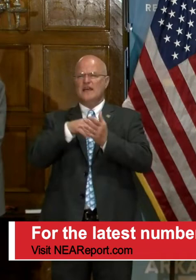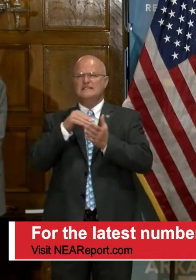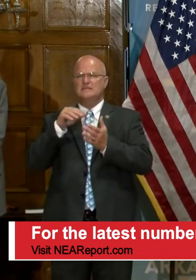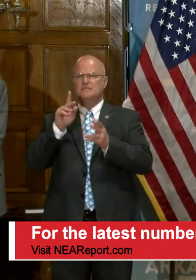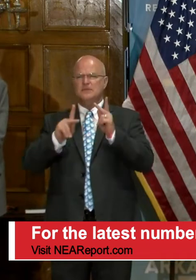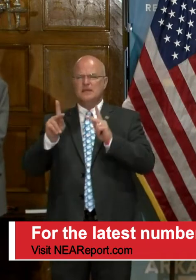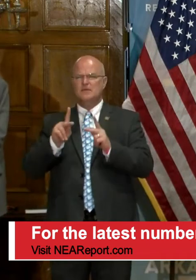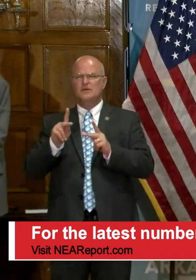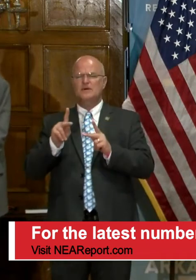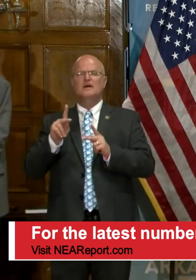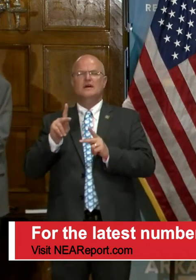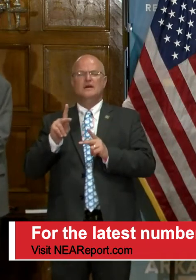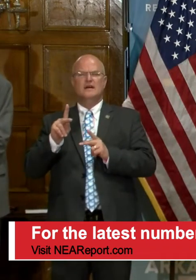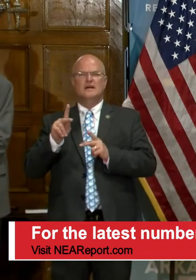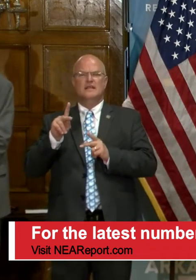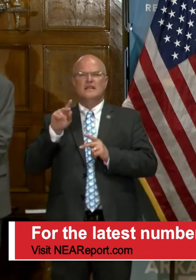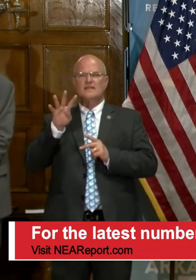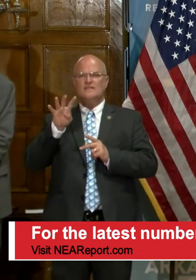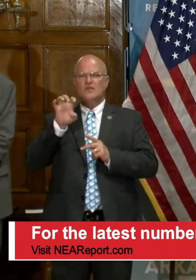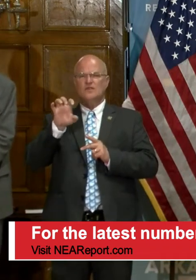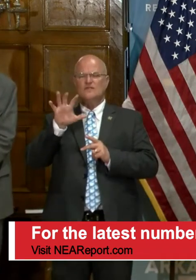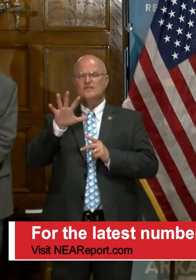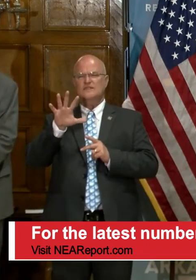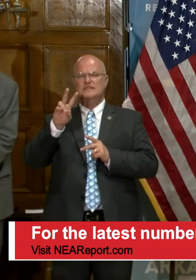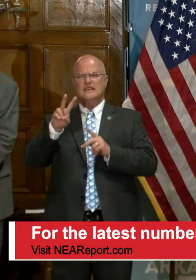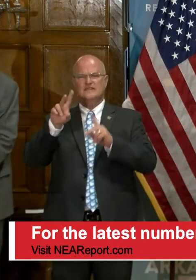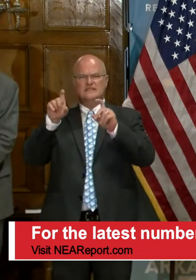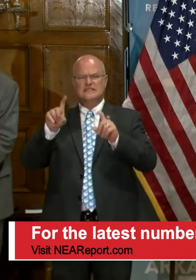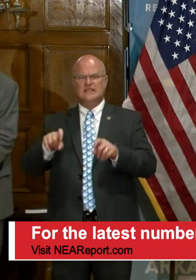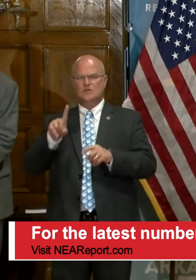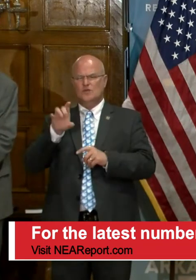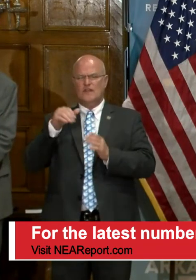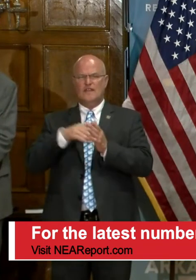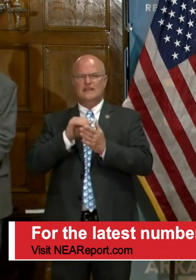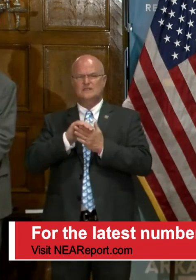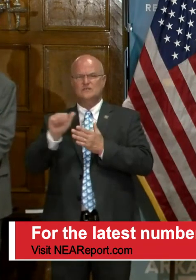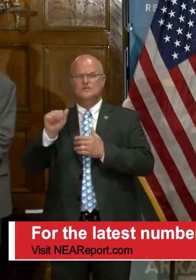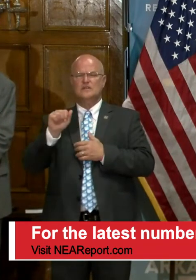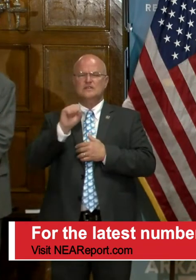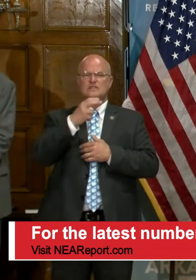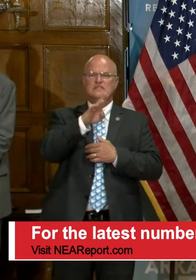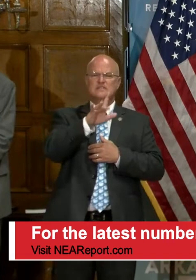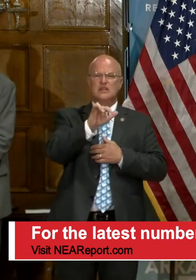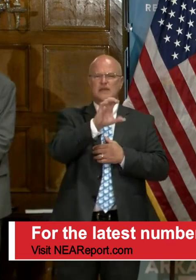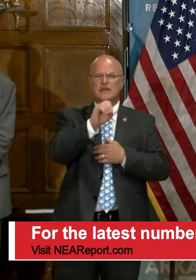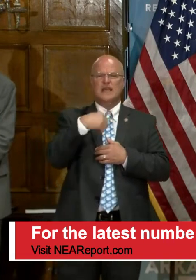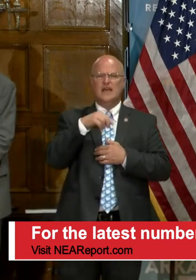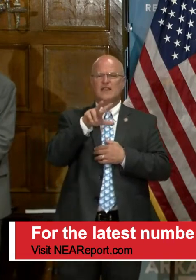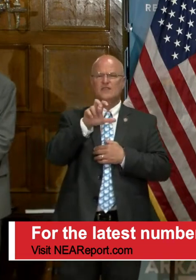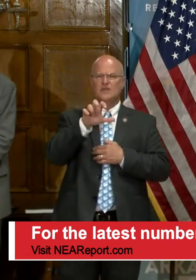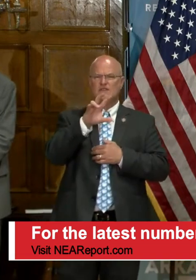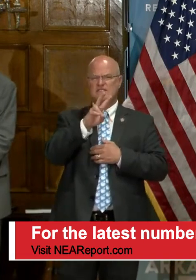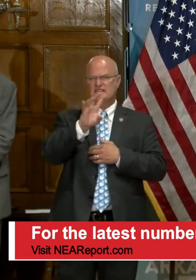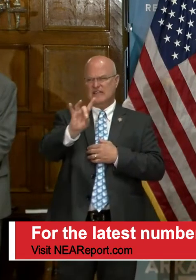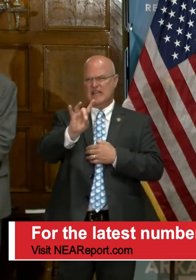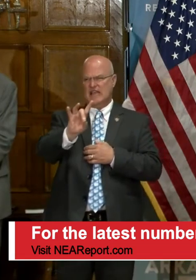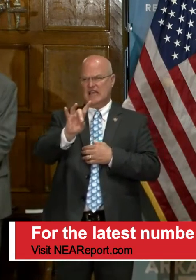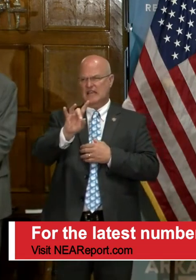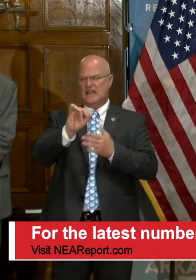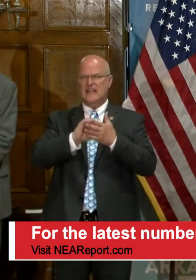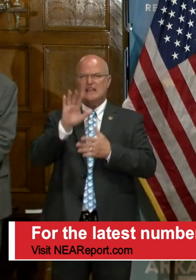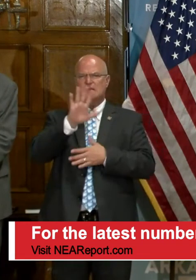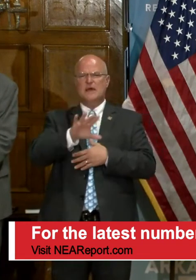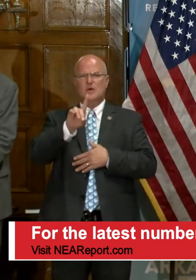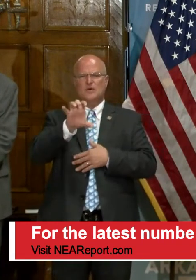has 457 positive tests per 100,000 residents, while Shelby County has about 378. So that's